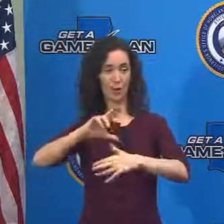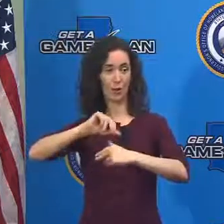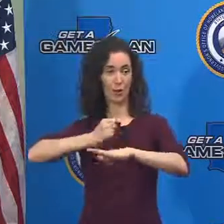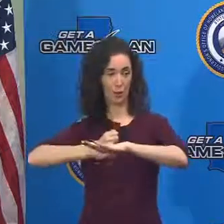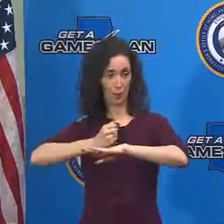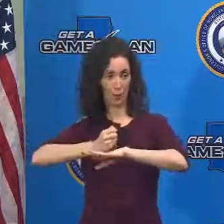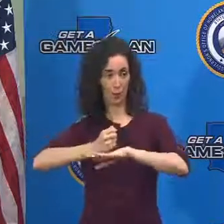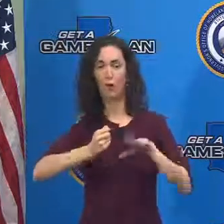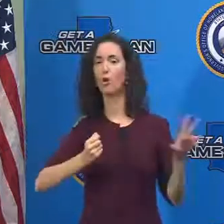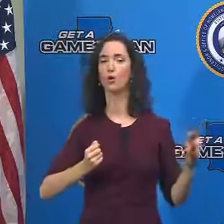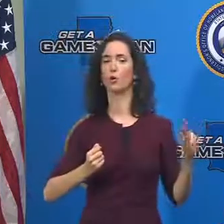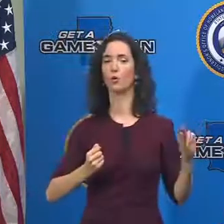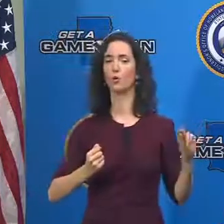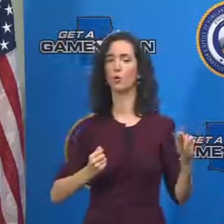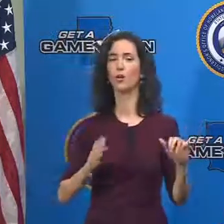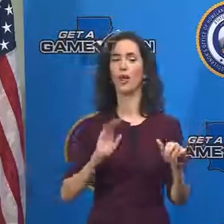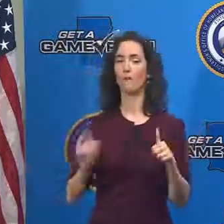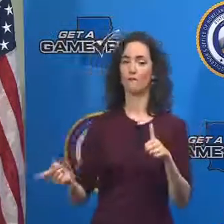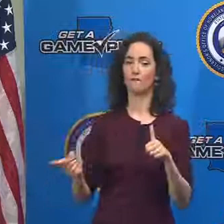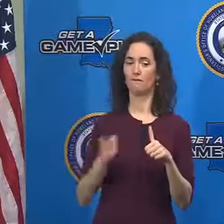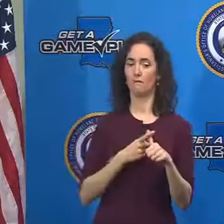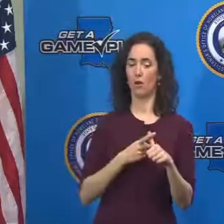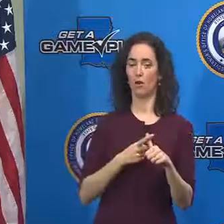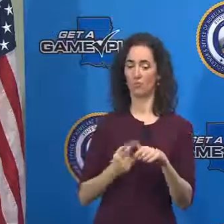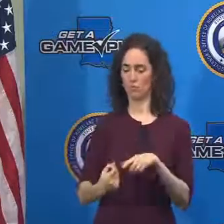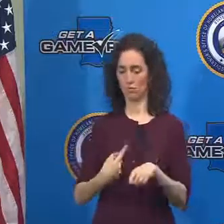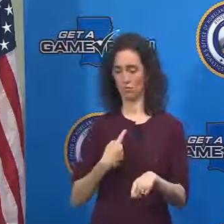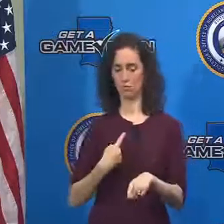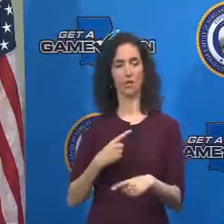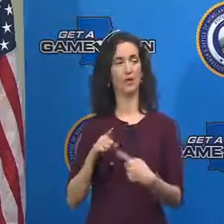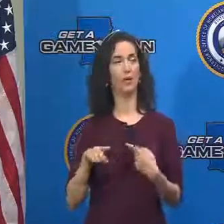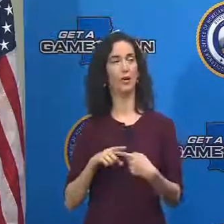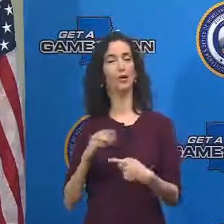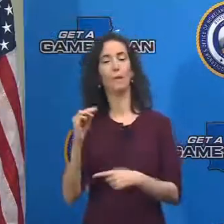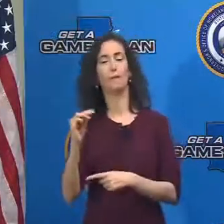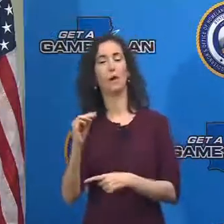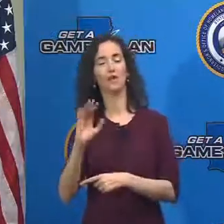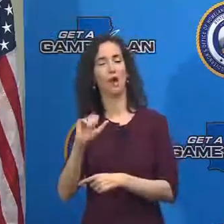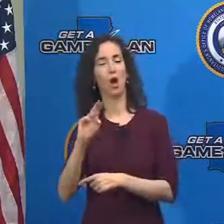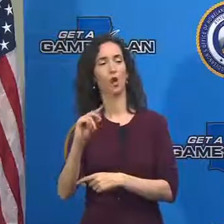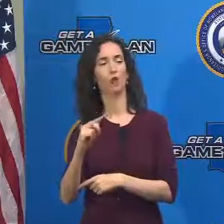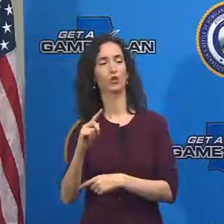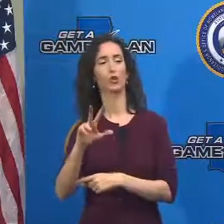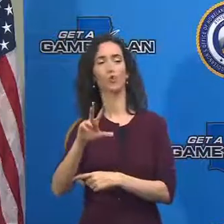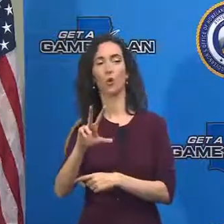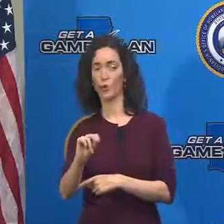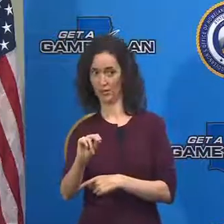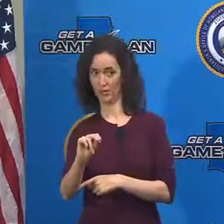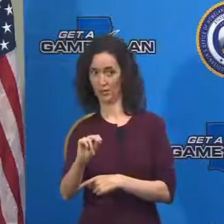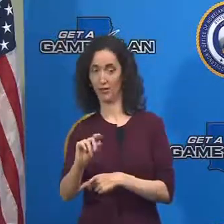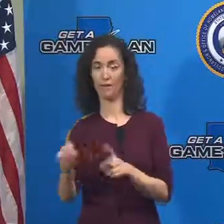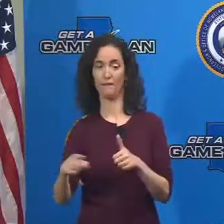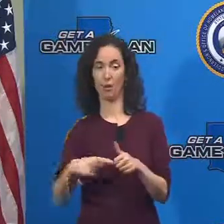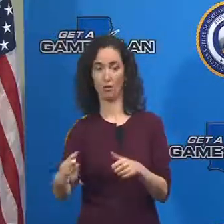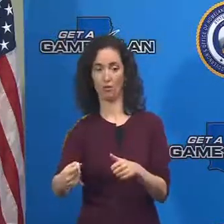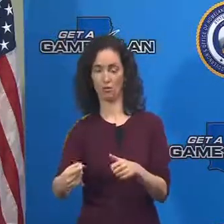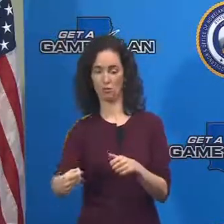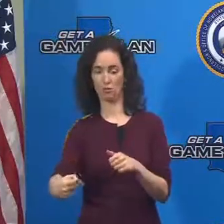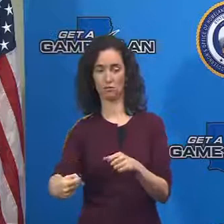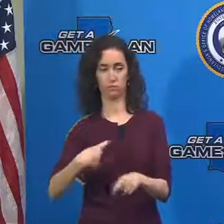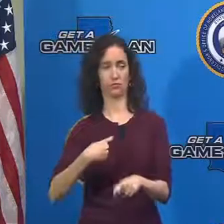Sunday? The first one we had that came in, my records are showing, is Monday, August 30th. Do you have